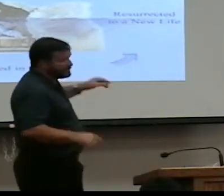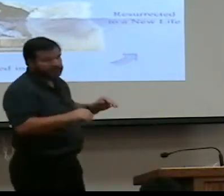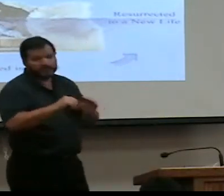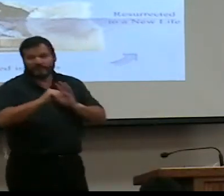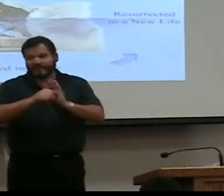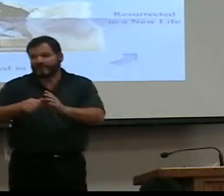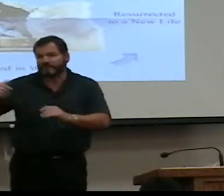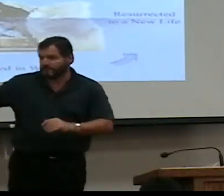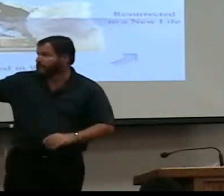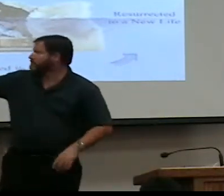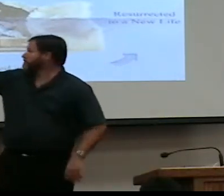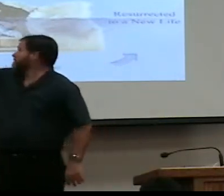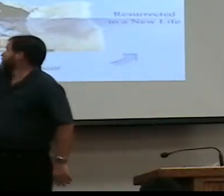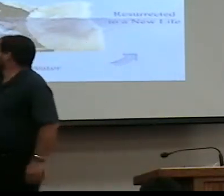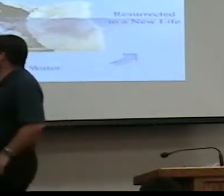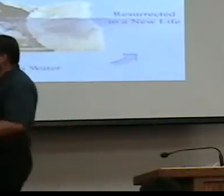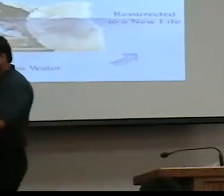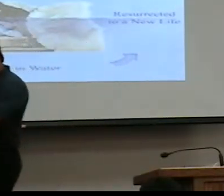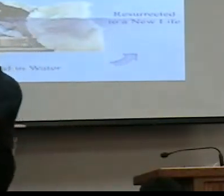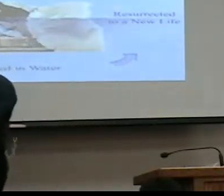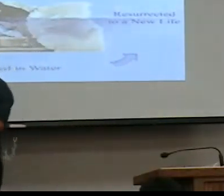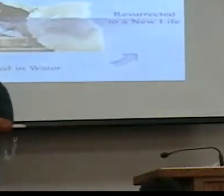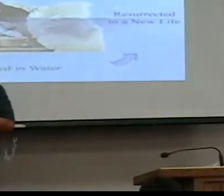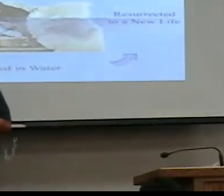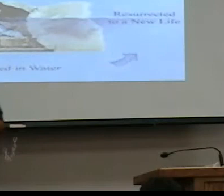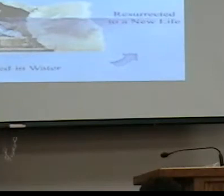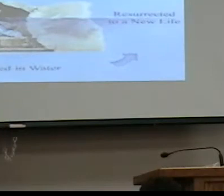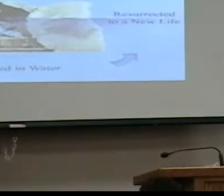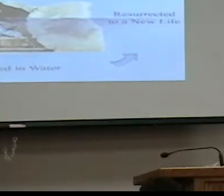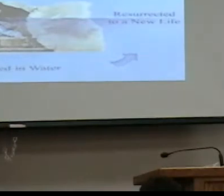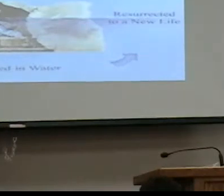But this emphasis is here. We have the cross.